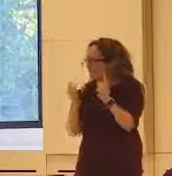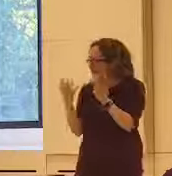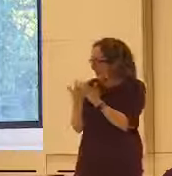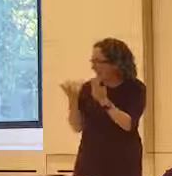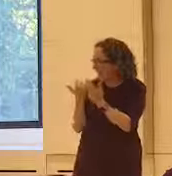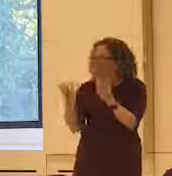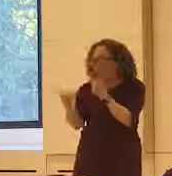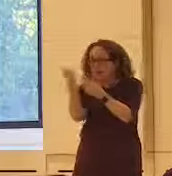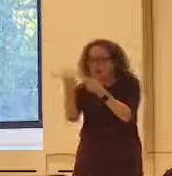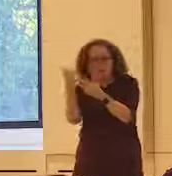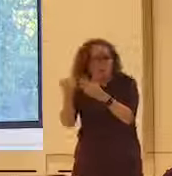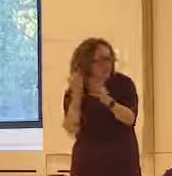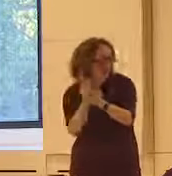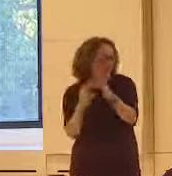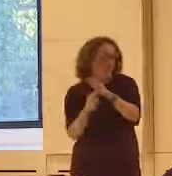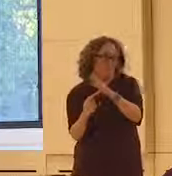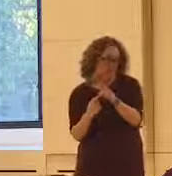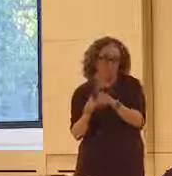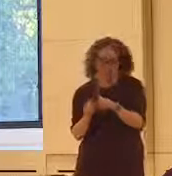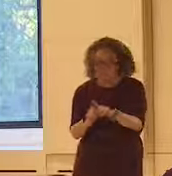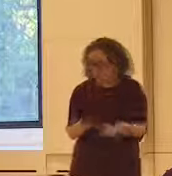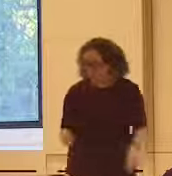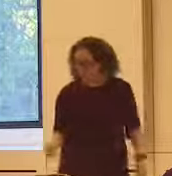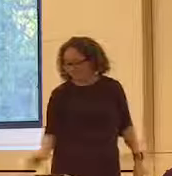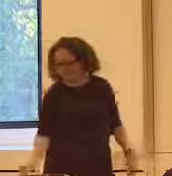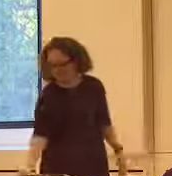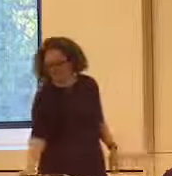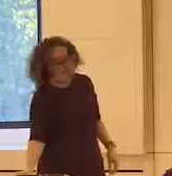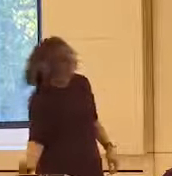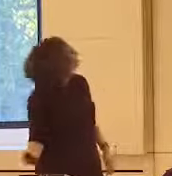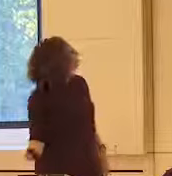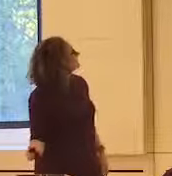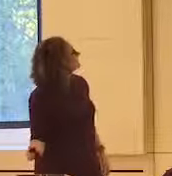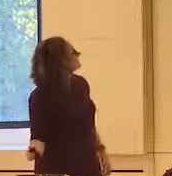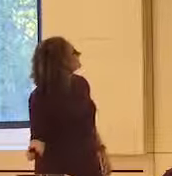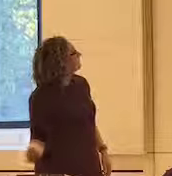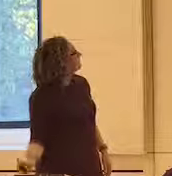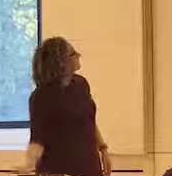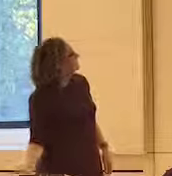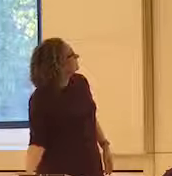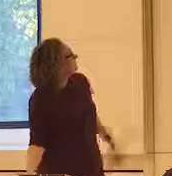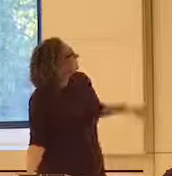or not getting that information, it's really important that the information reaches them as well.